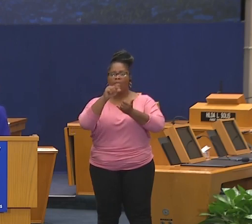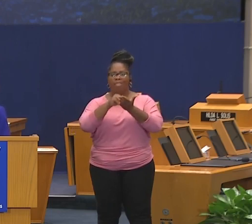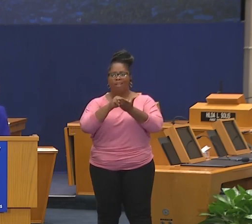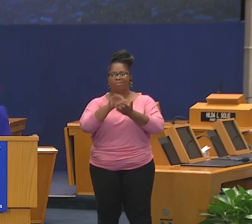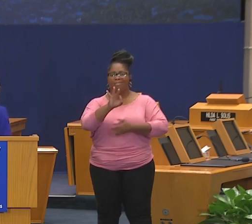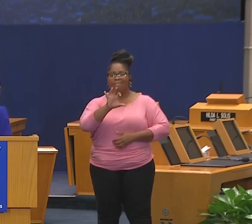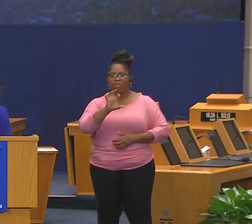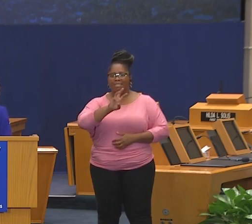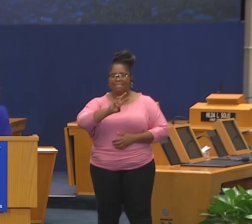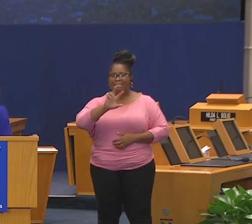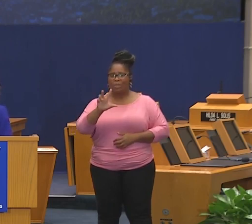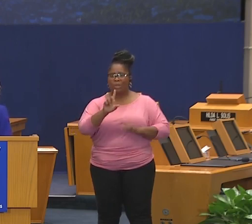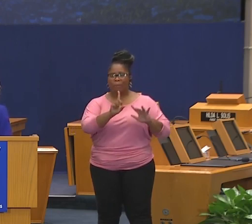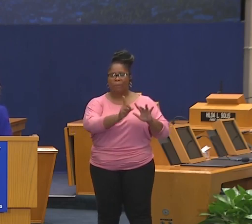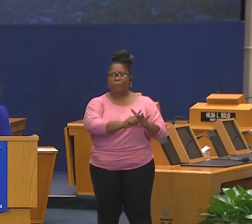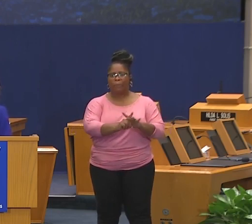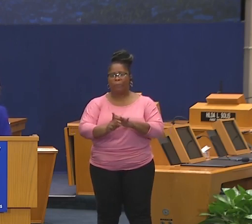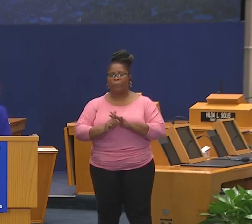1,963 cases.